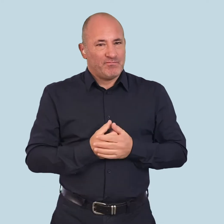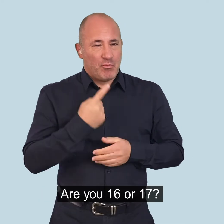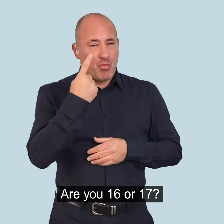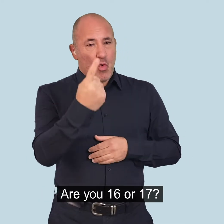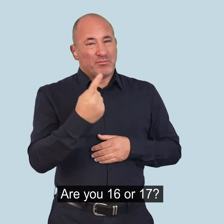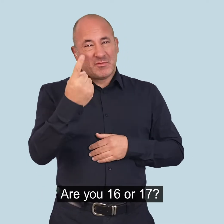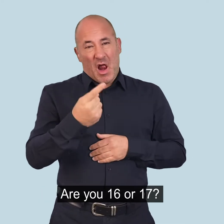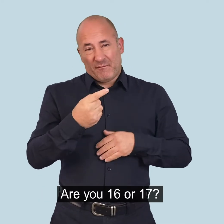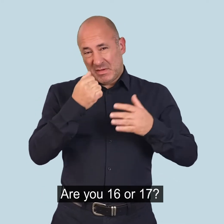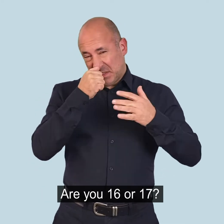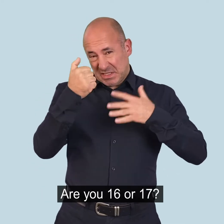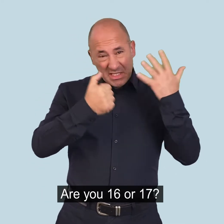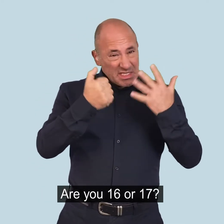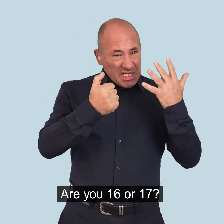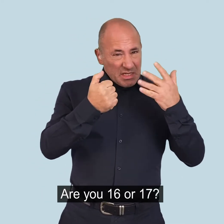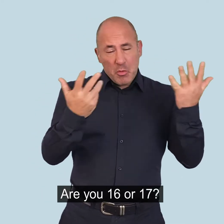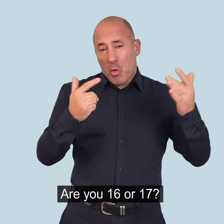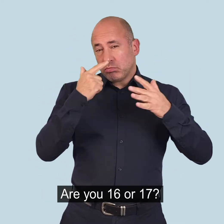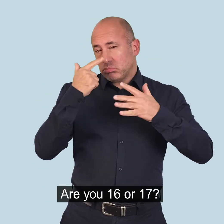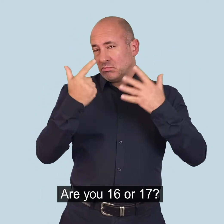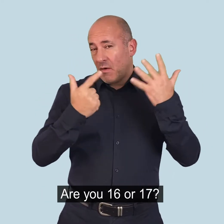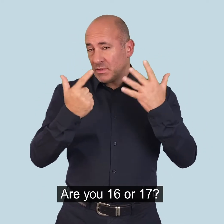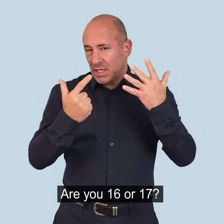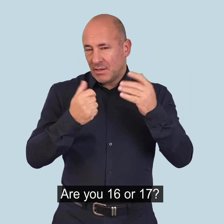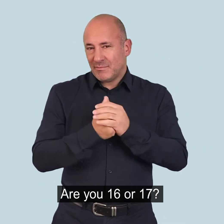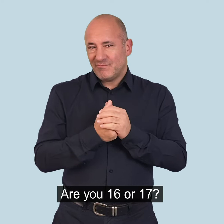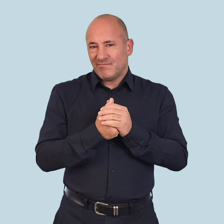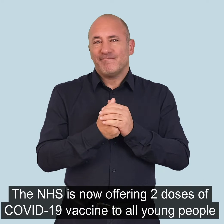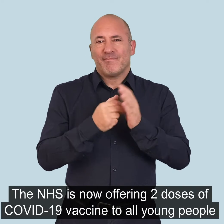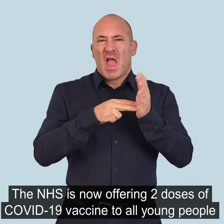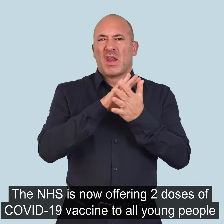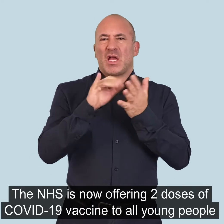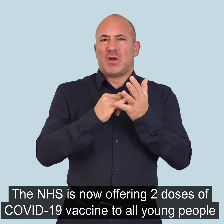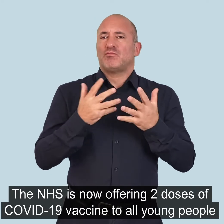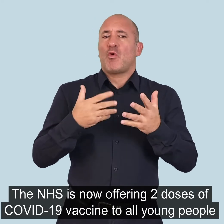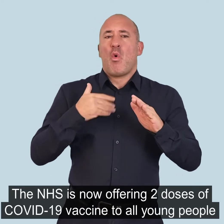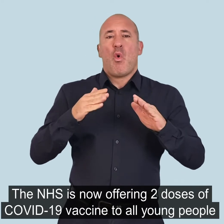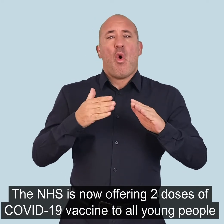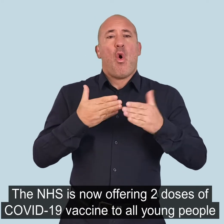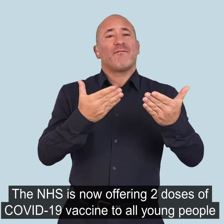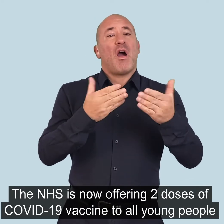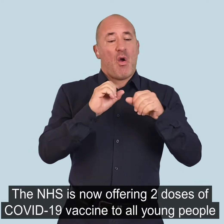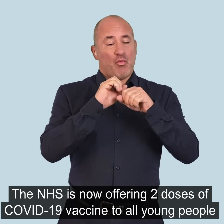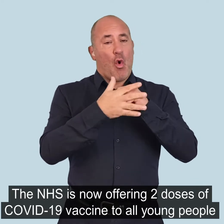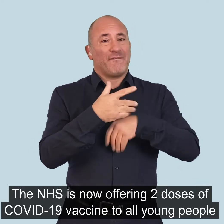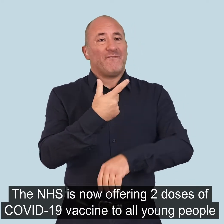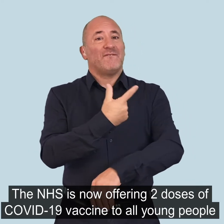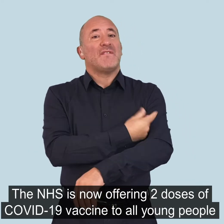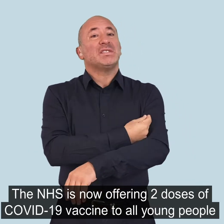Are you 16 or 17? The NHS is now offering 2 doses of COVID-19 vaccine